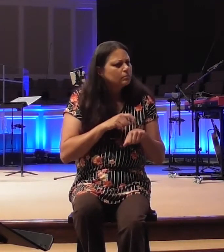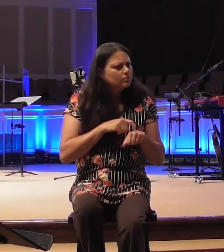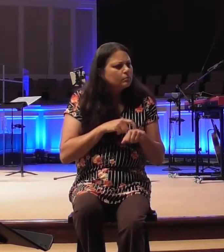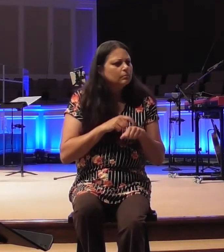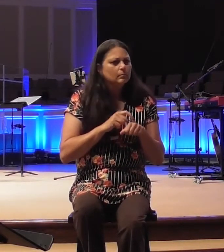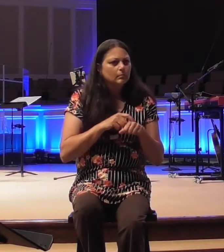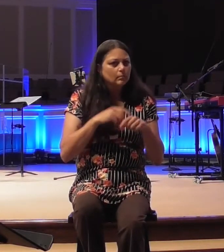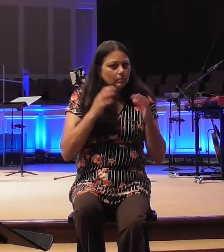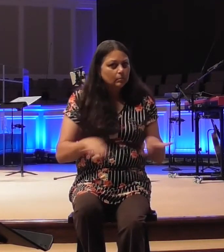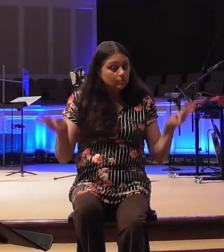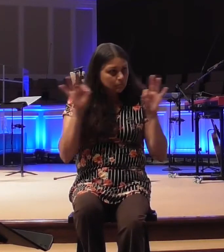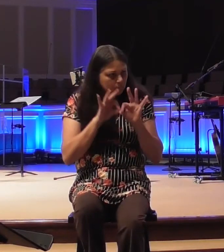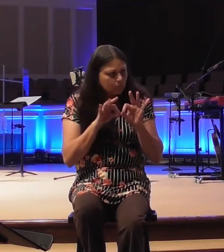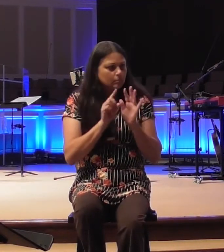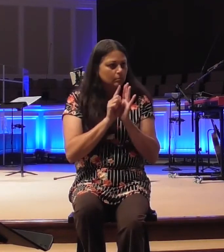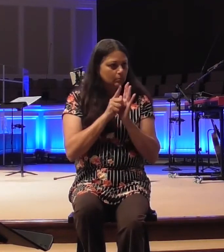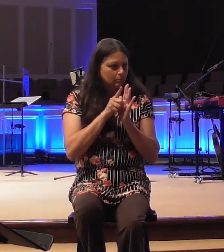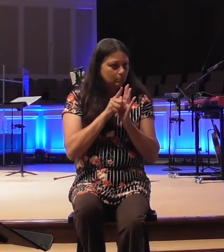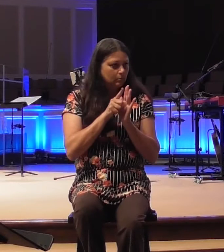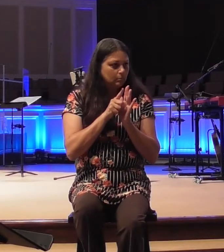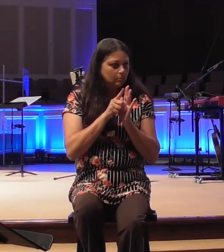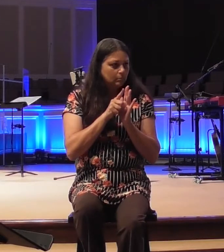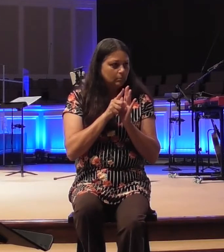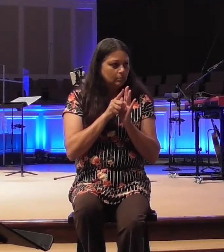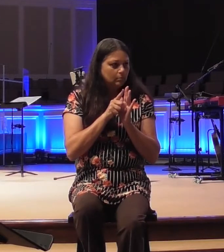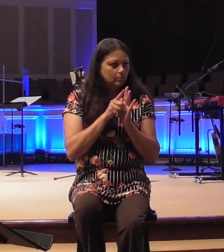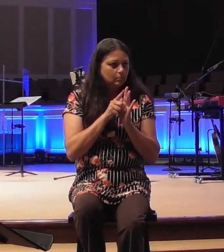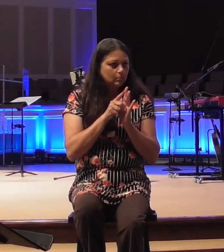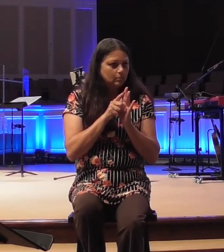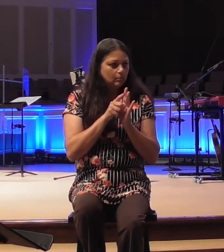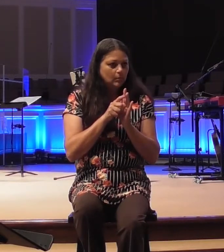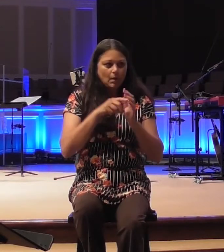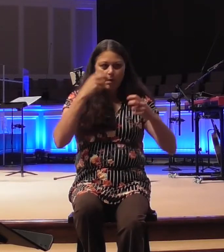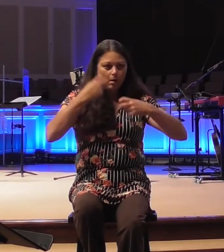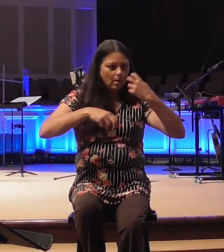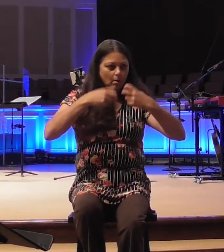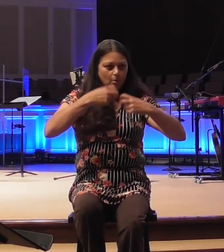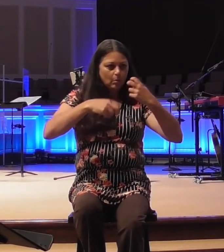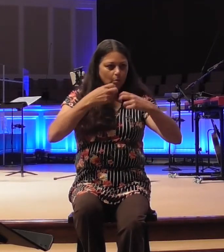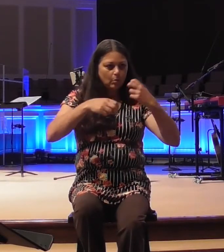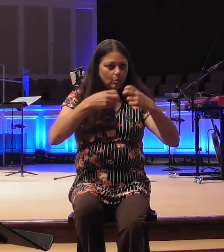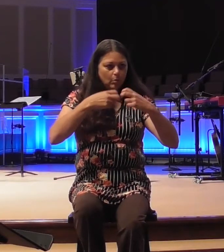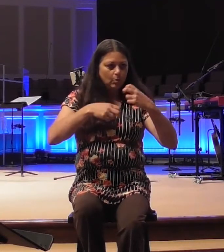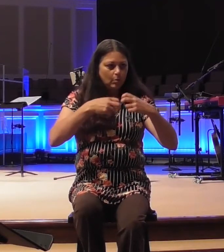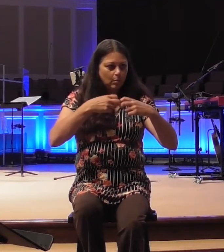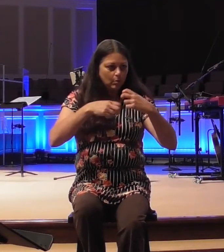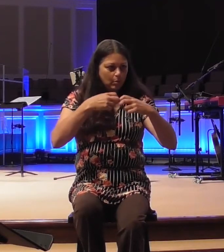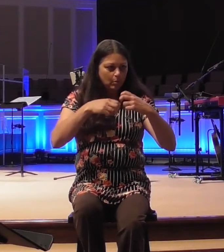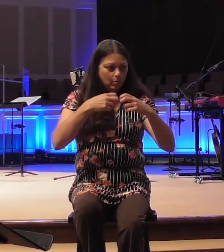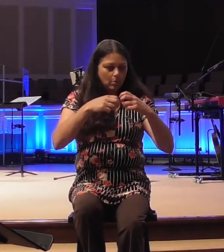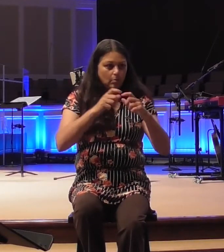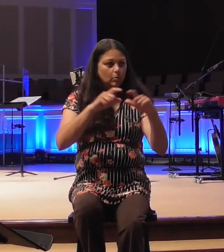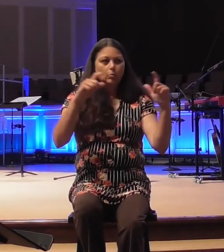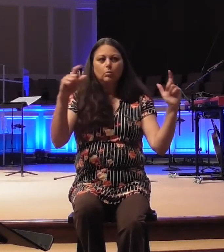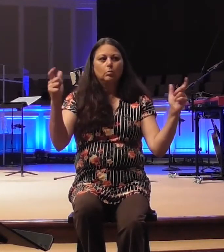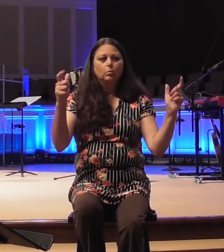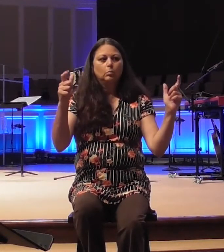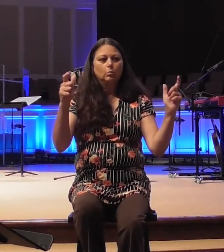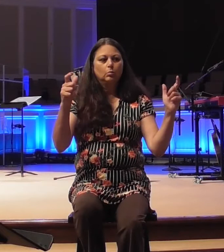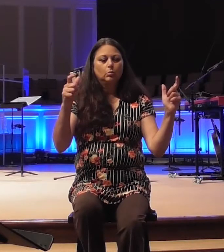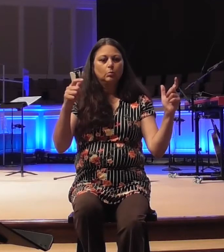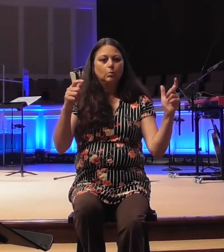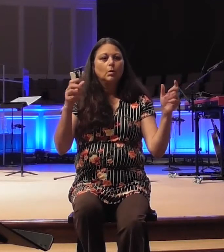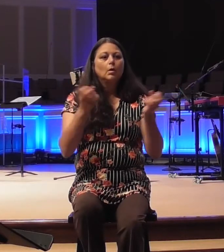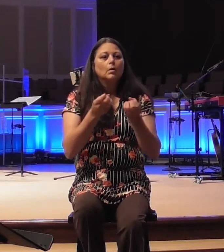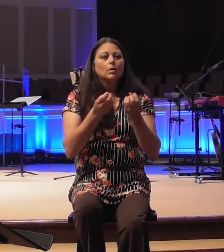moment of great devastation that opened the doorway to a great restoration,